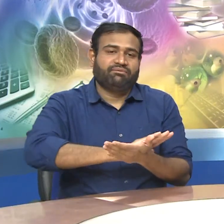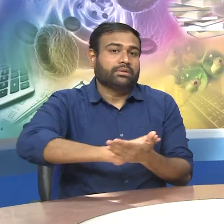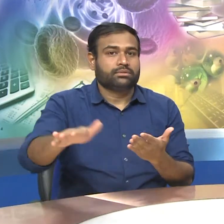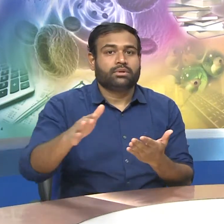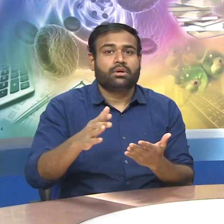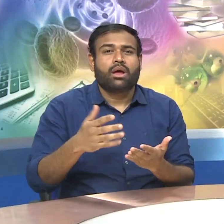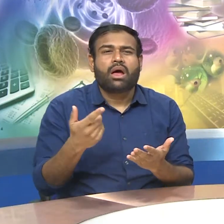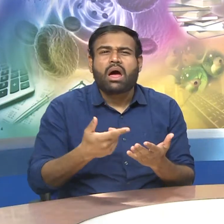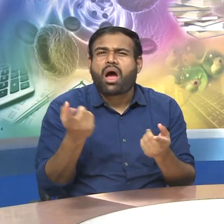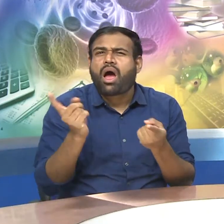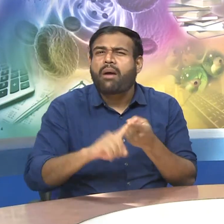under Article